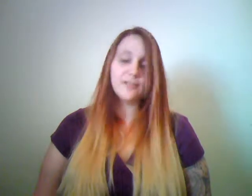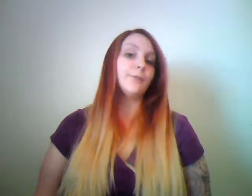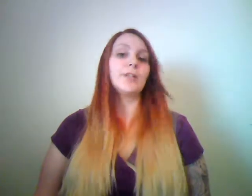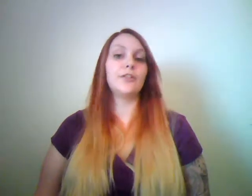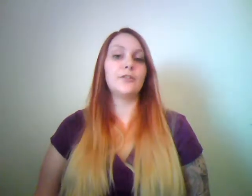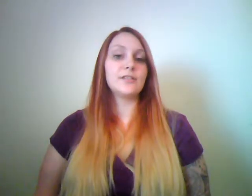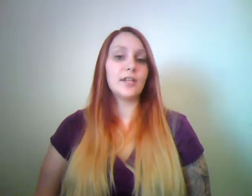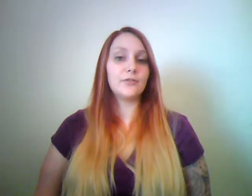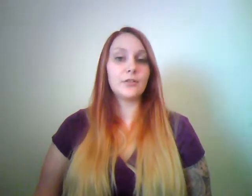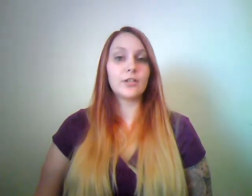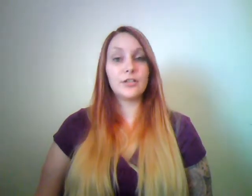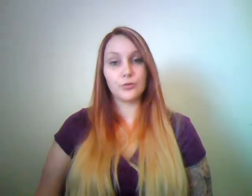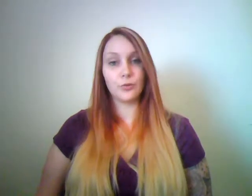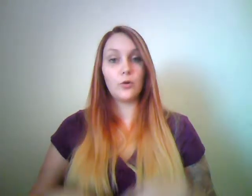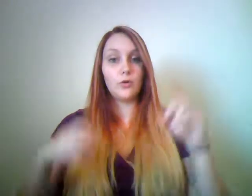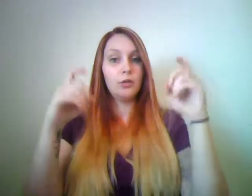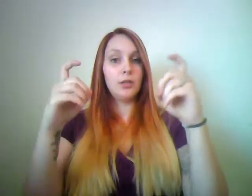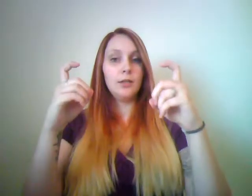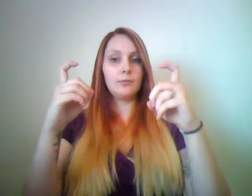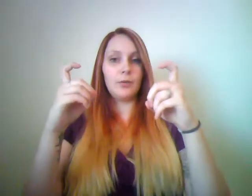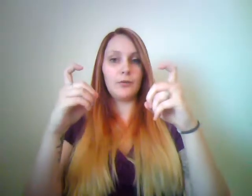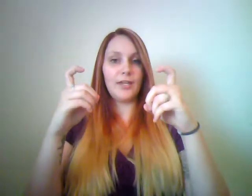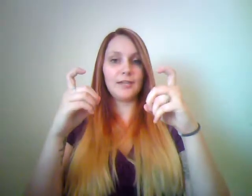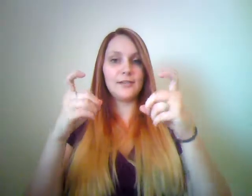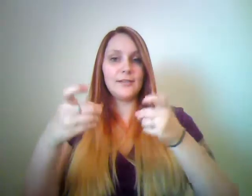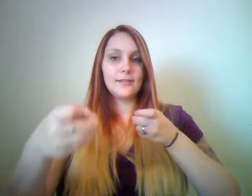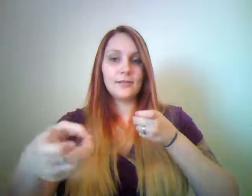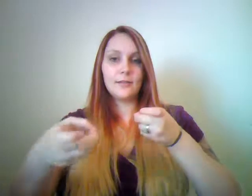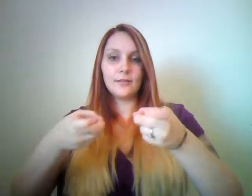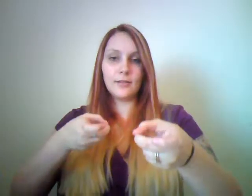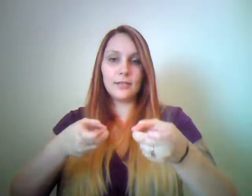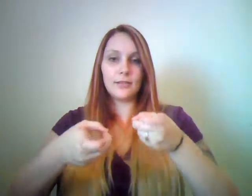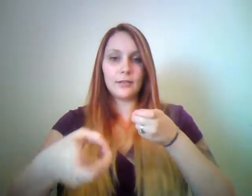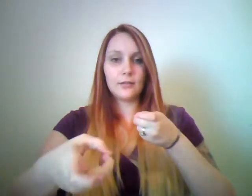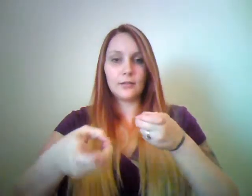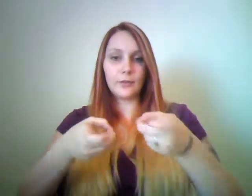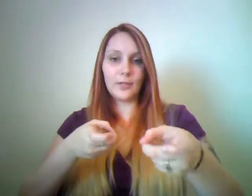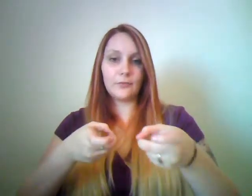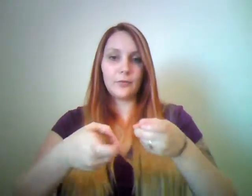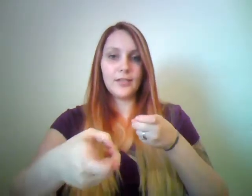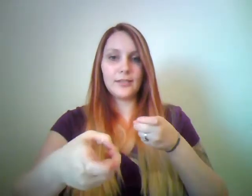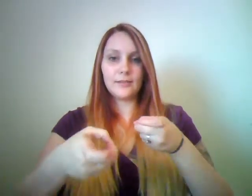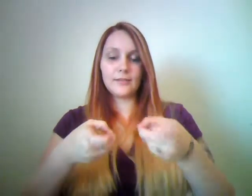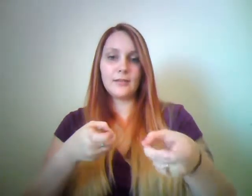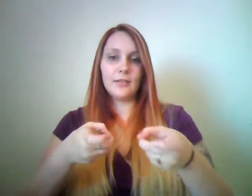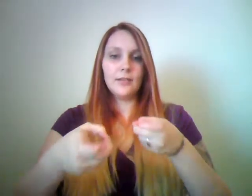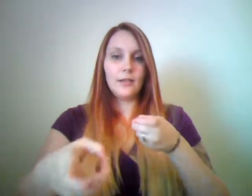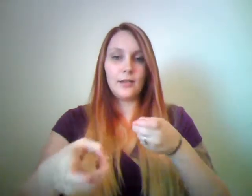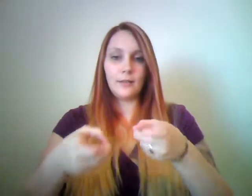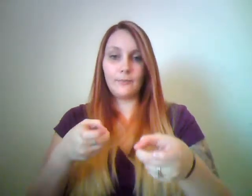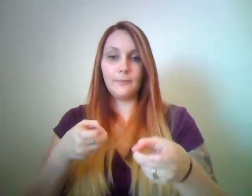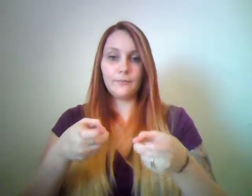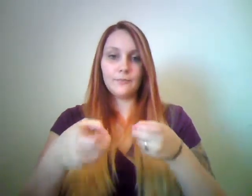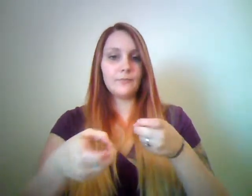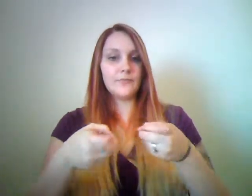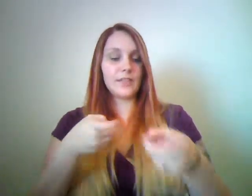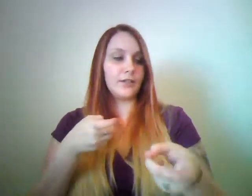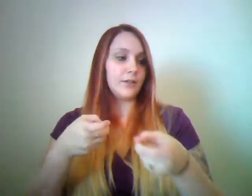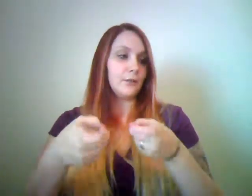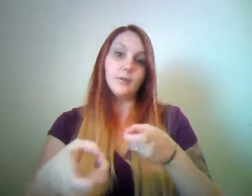going to do the sign for control. Both X's, and they're going back and forth like this. It's kind of like if you were riding a